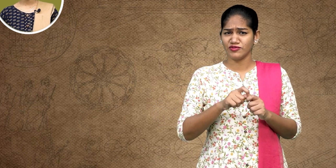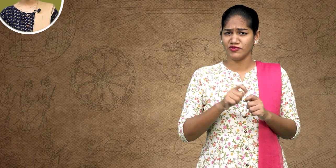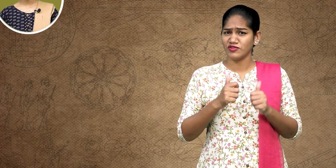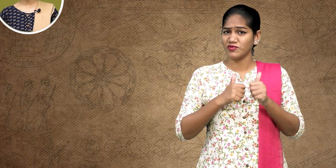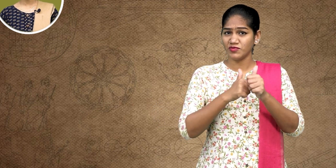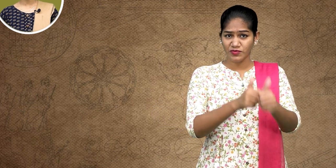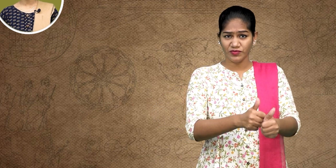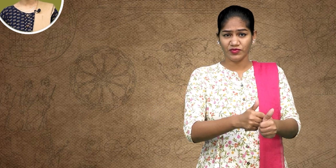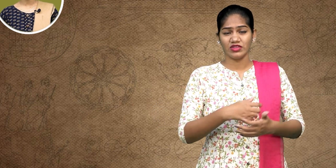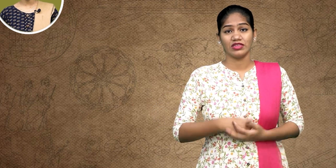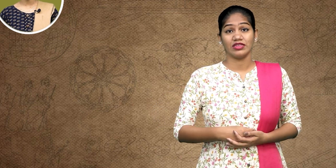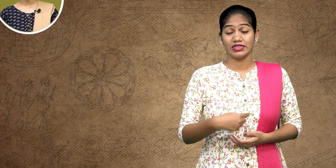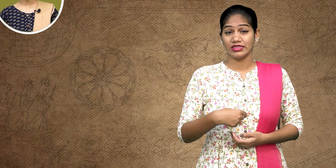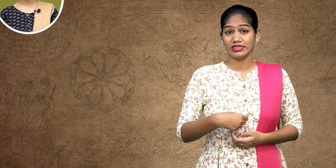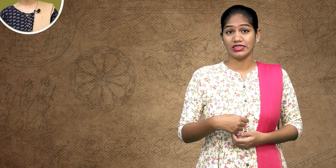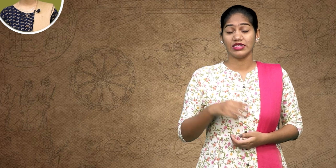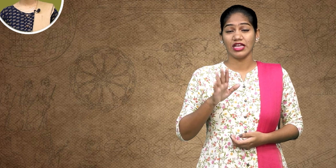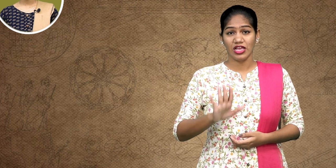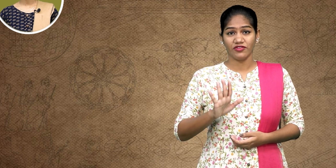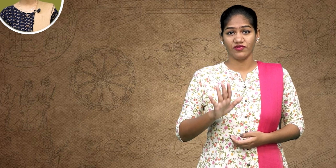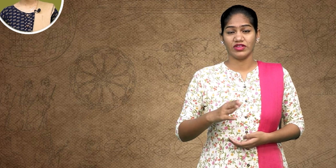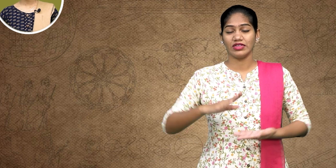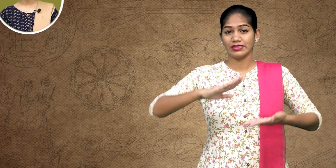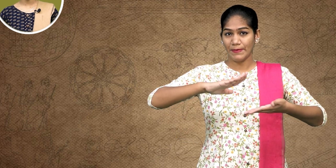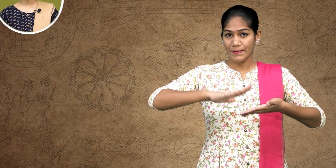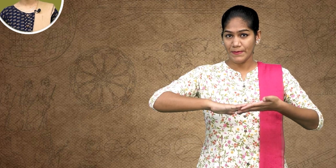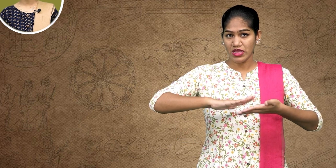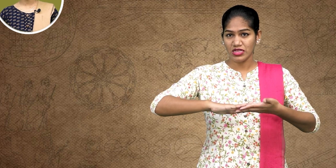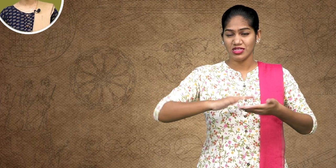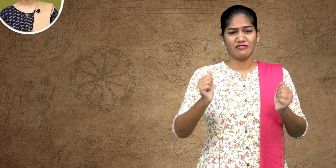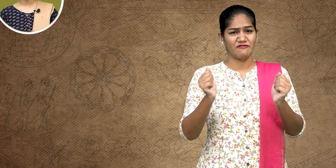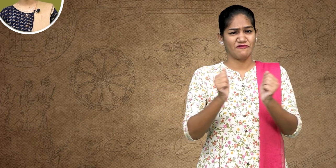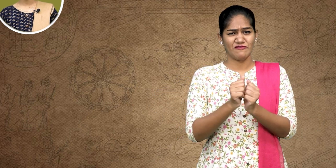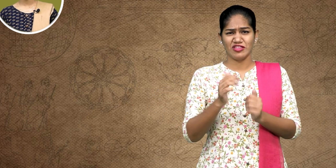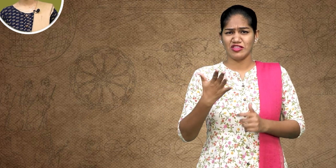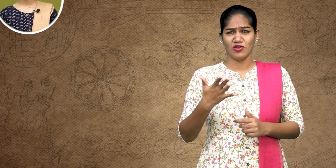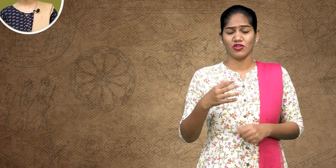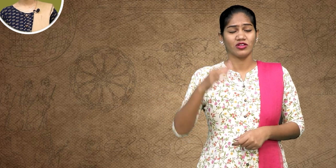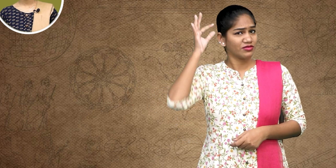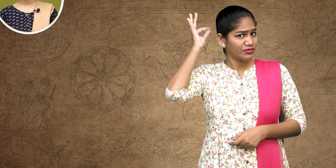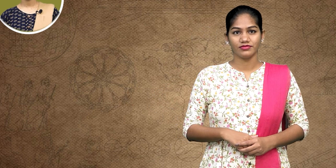of conducting marriages without Brahmins priests.